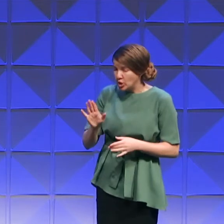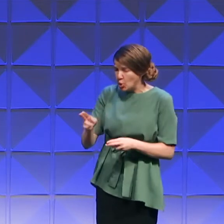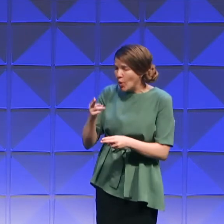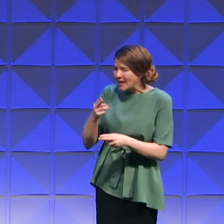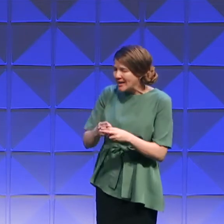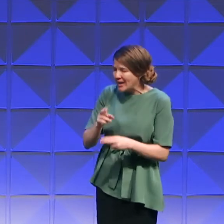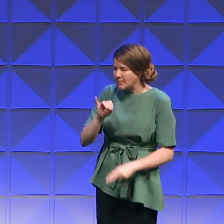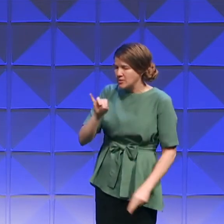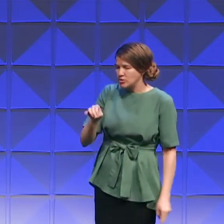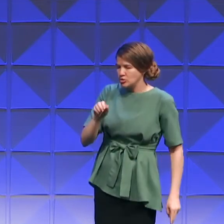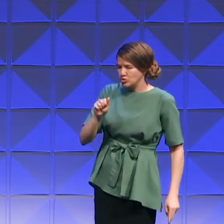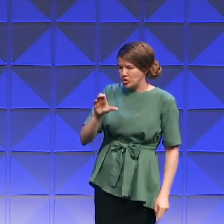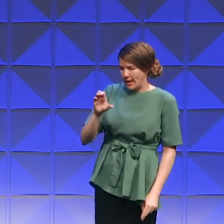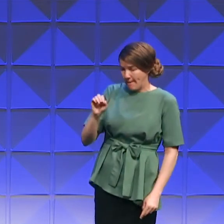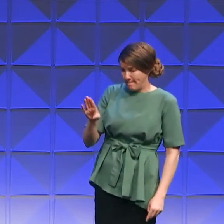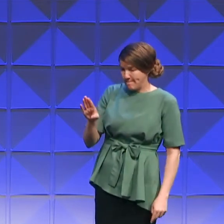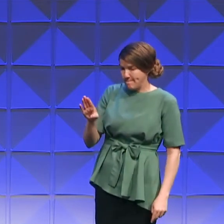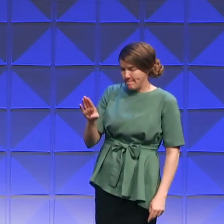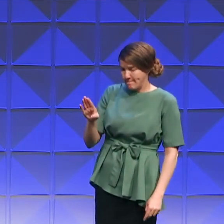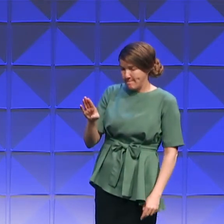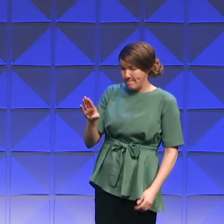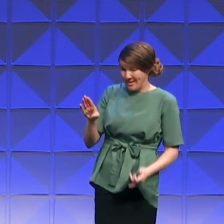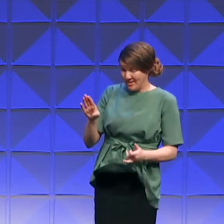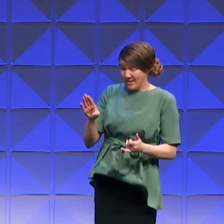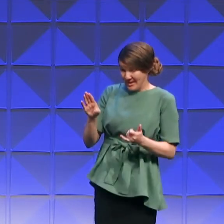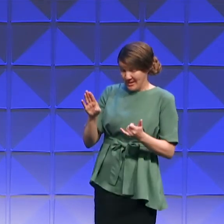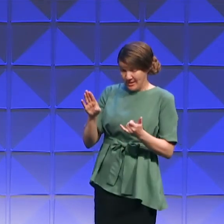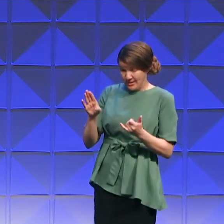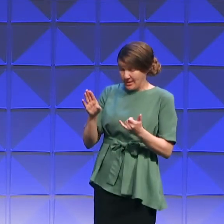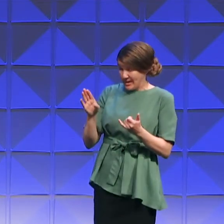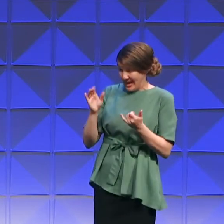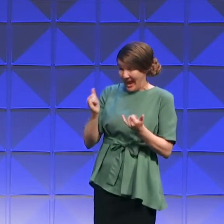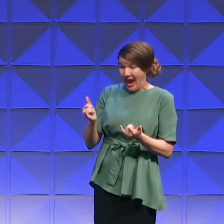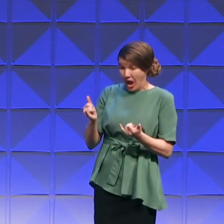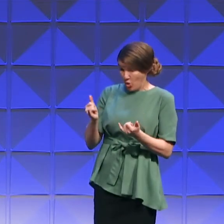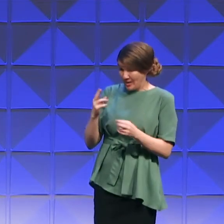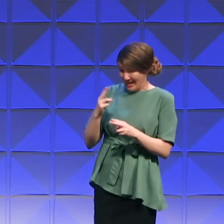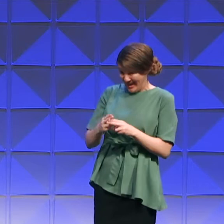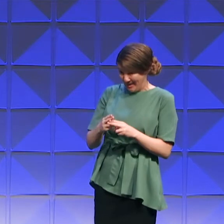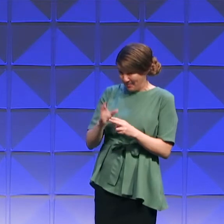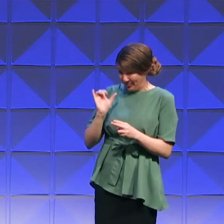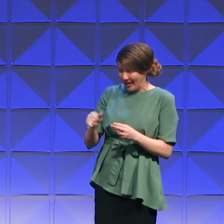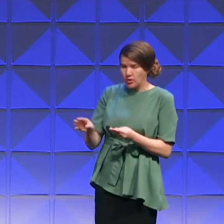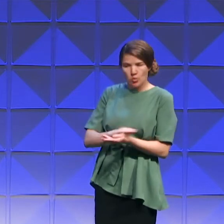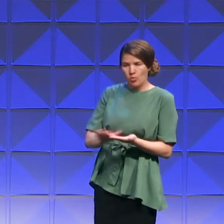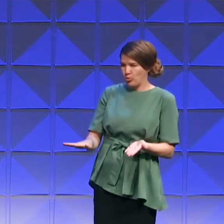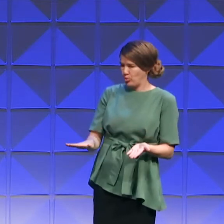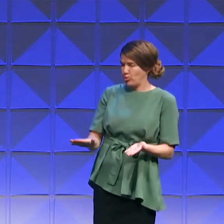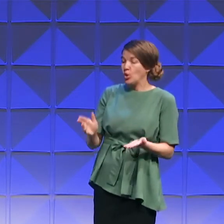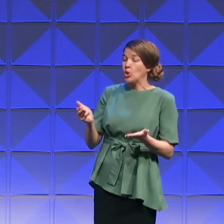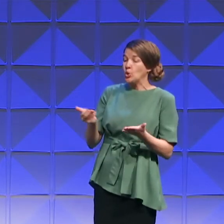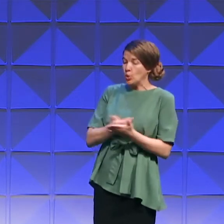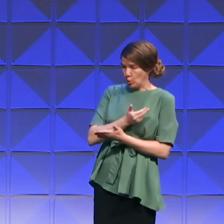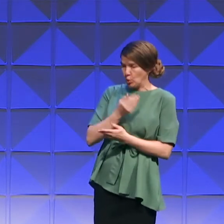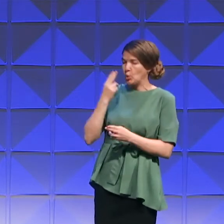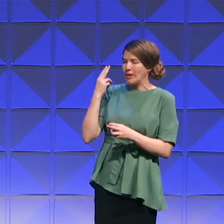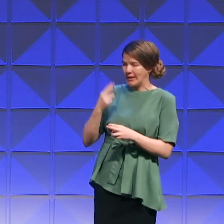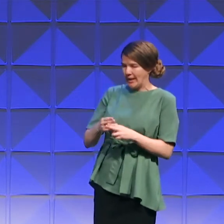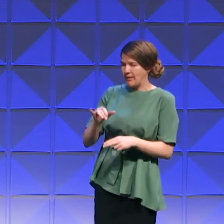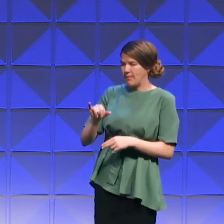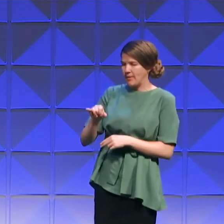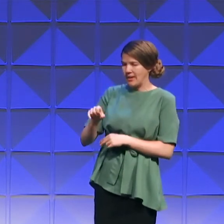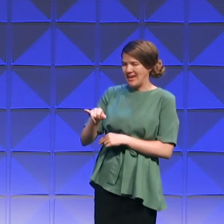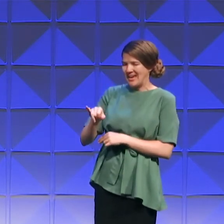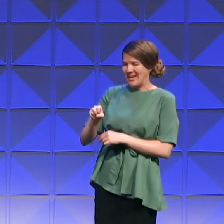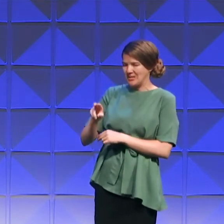Jacob. Thy name shall not be called any more Jacob, but Israel shall be thy name.